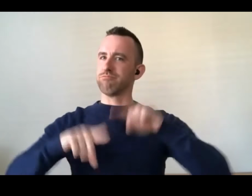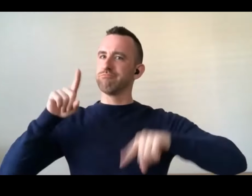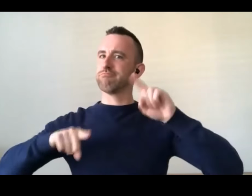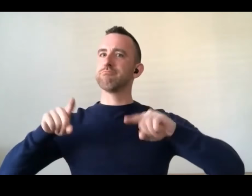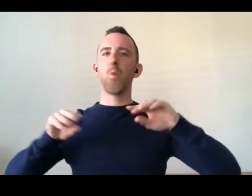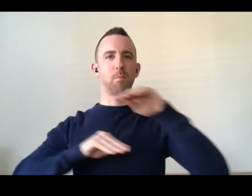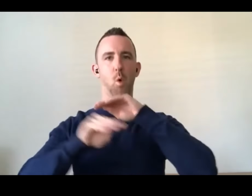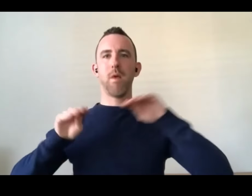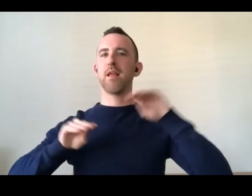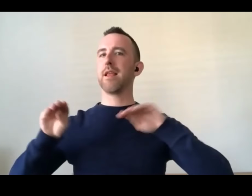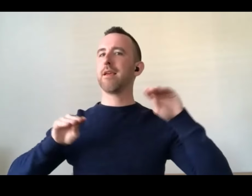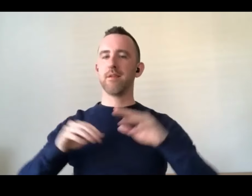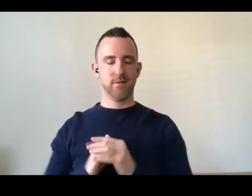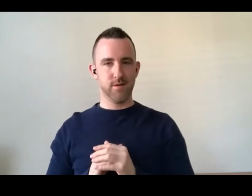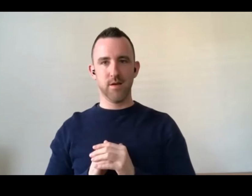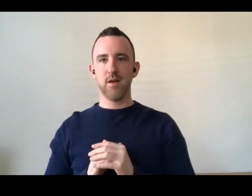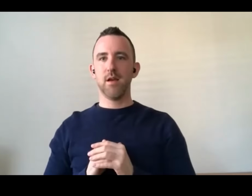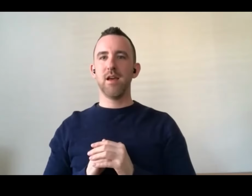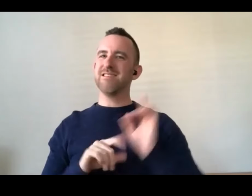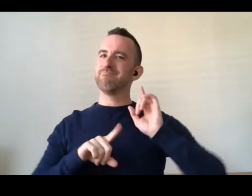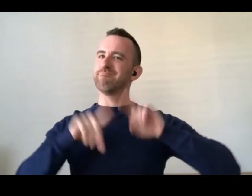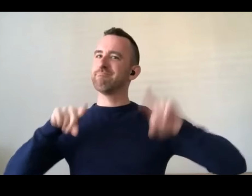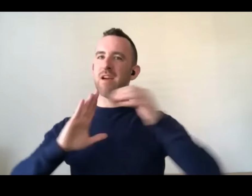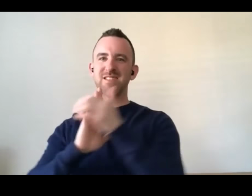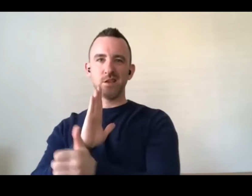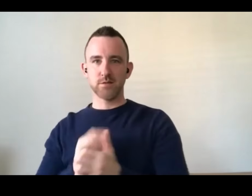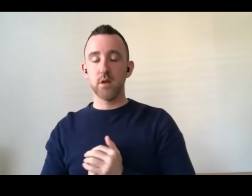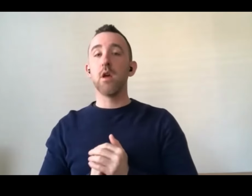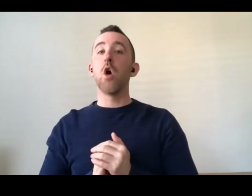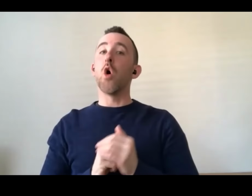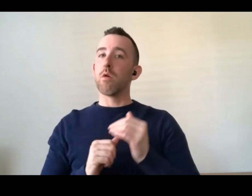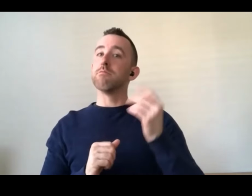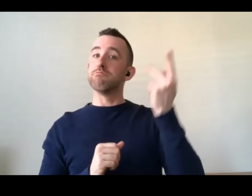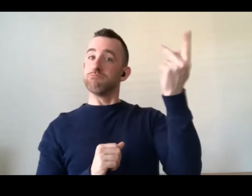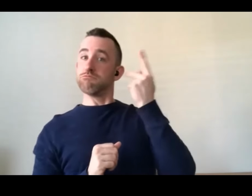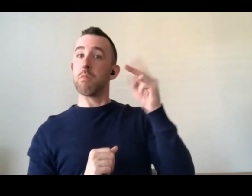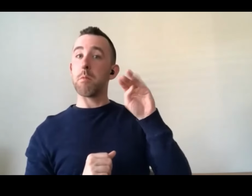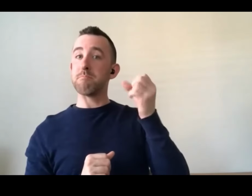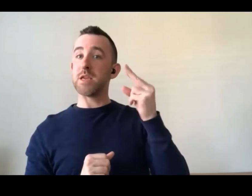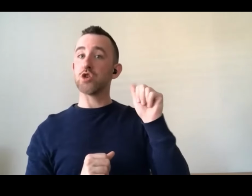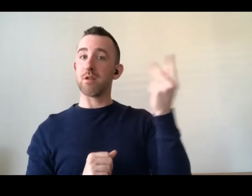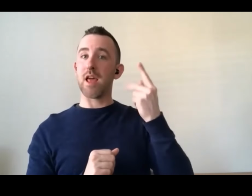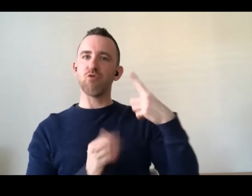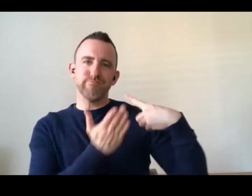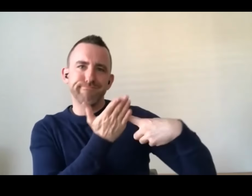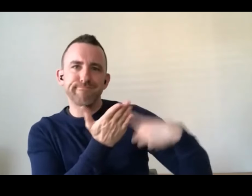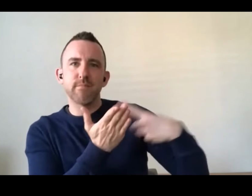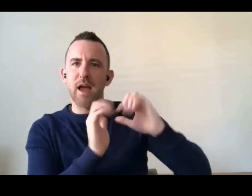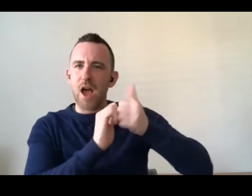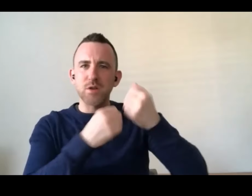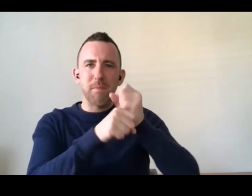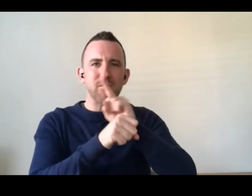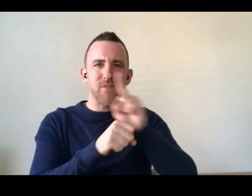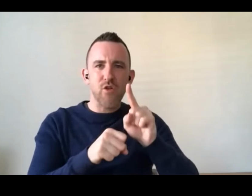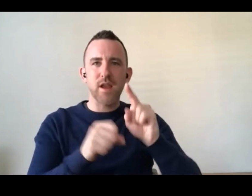mobility. That is something that I know Misha and I have had lots of discussions about how to make a very